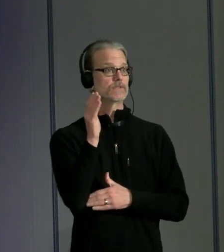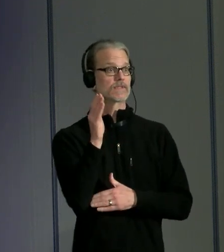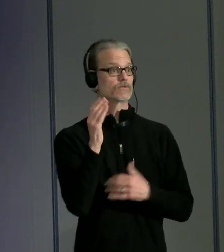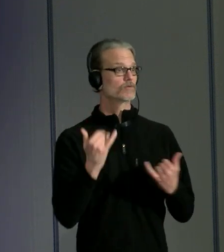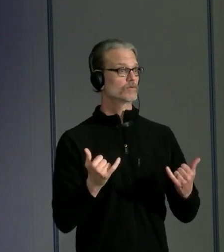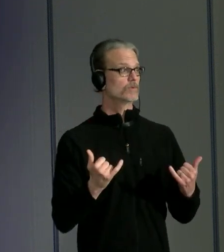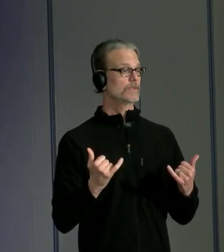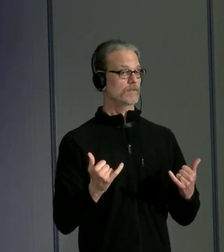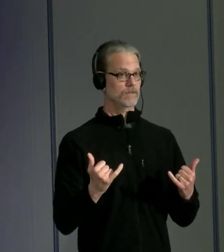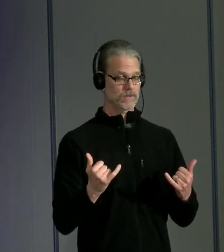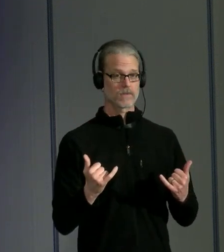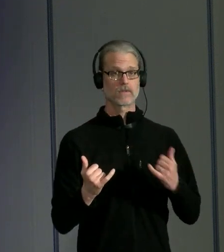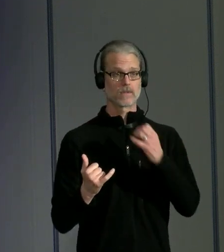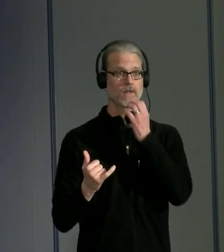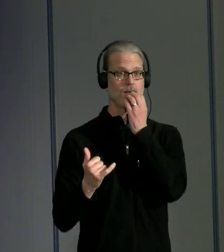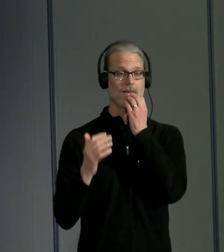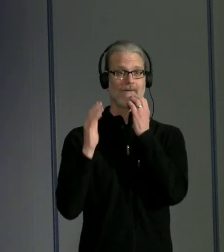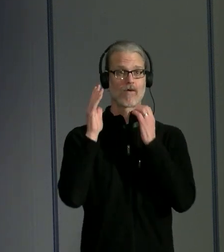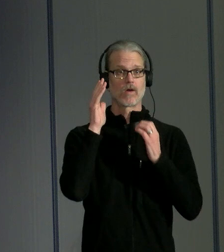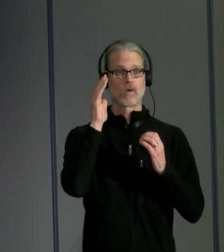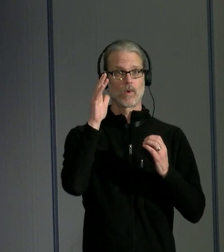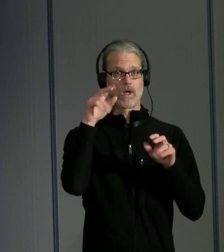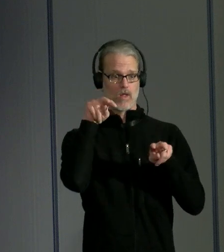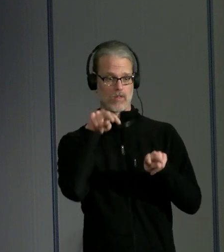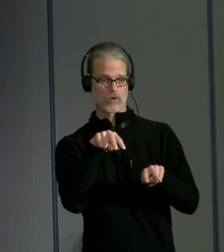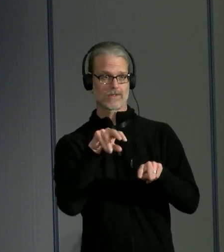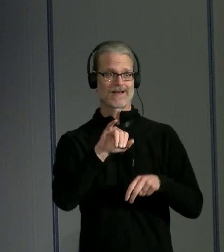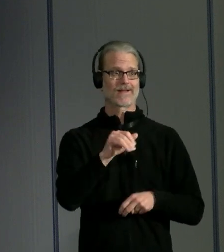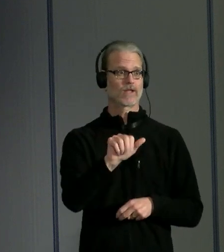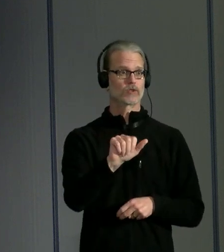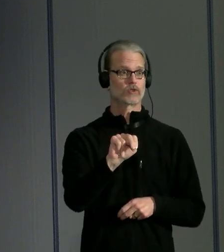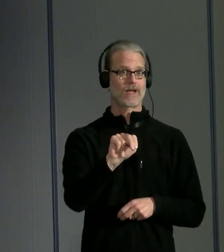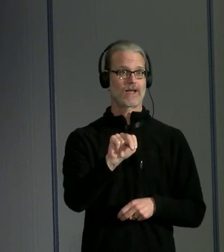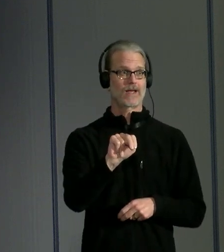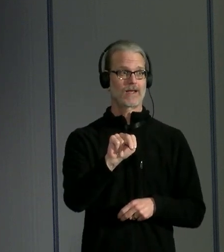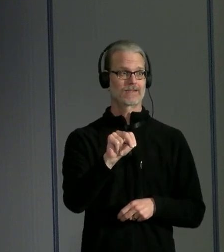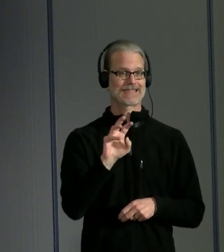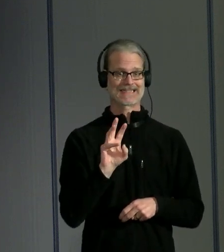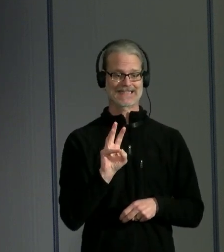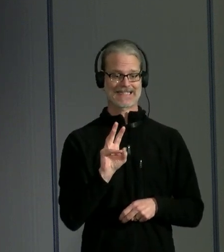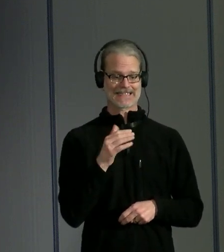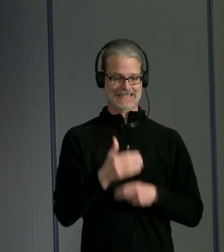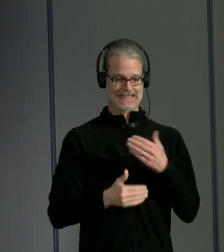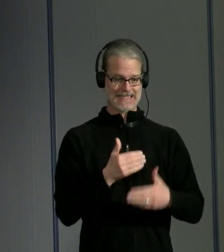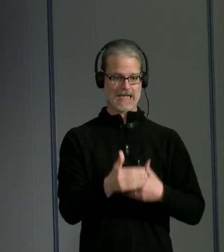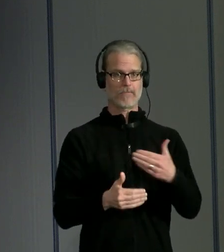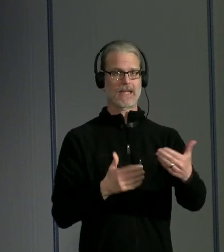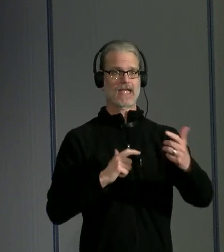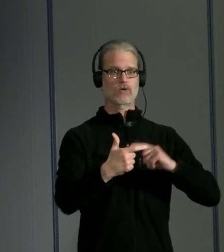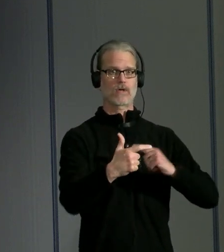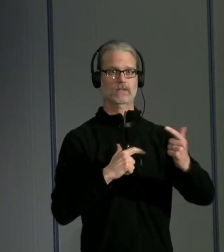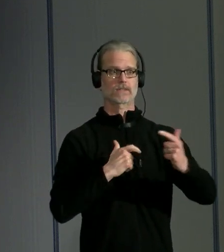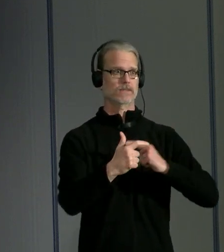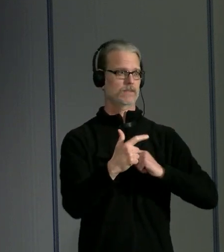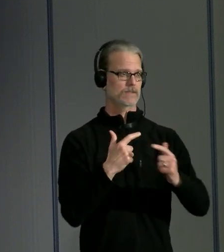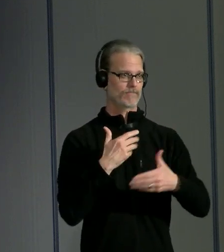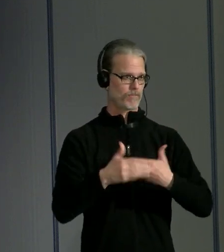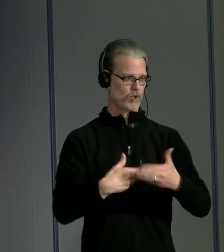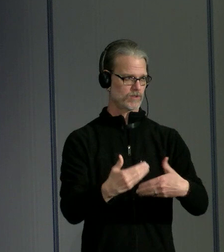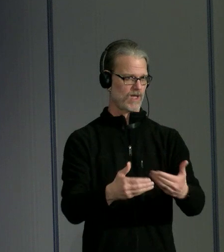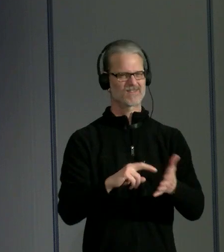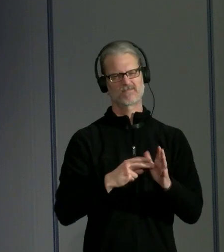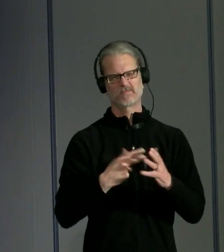today: we are going to take a look at JAN's sample 6-step interactive process, which is really just the